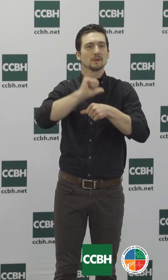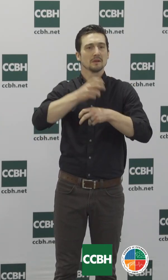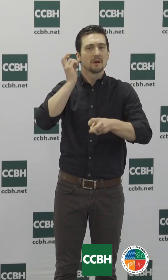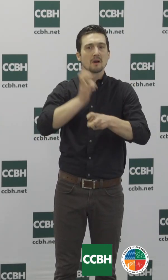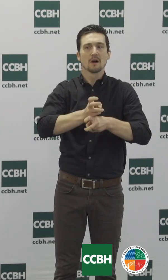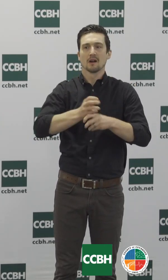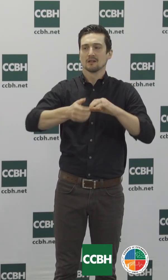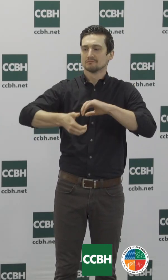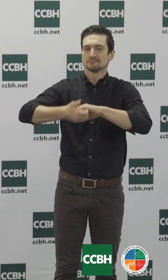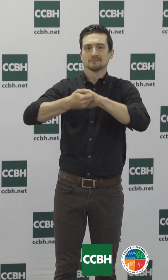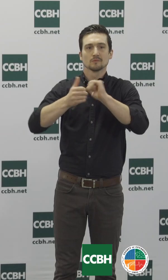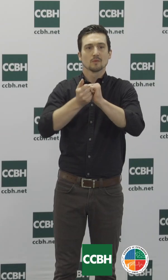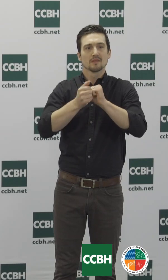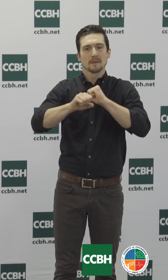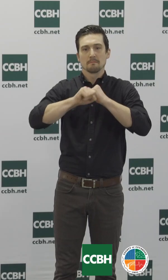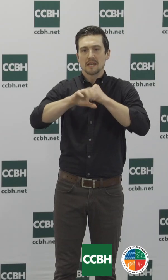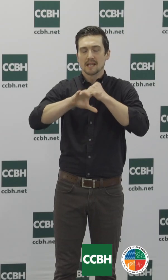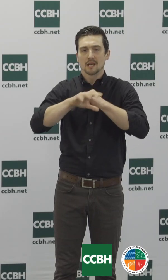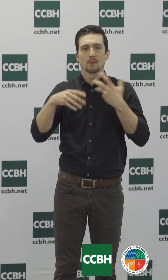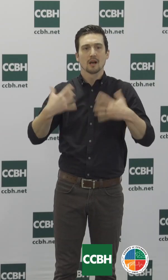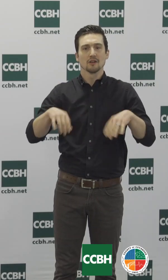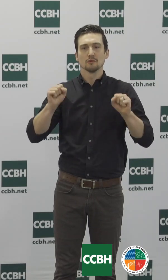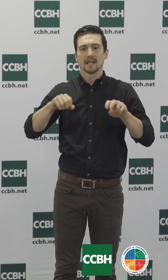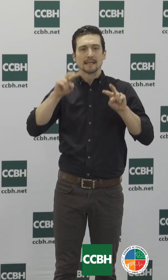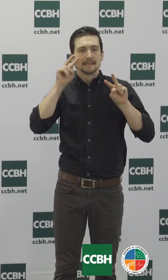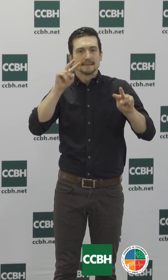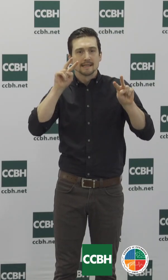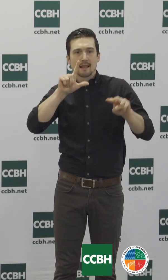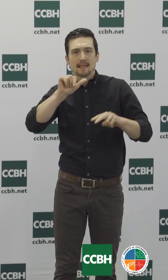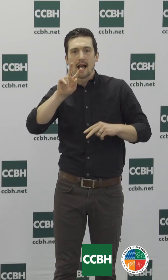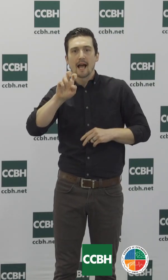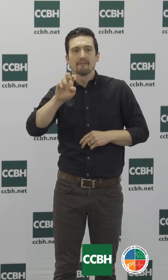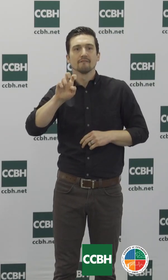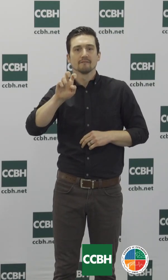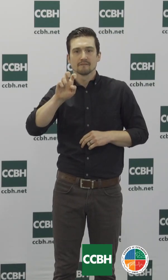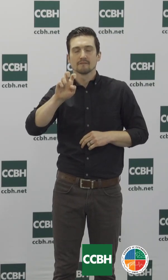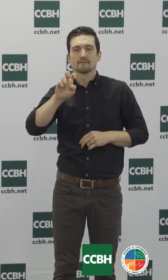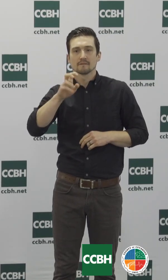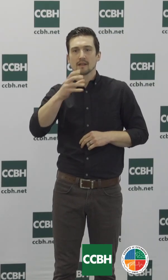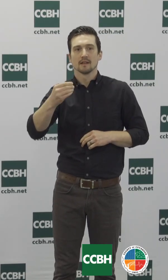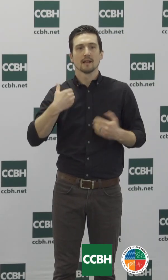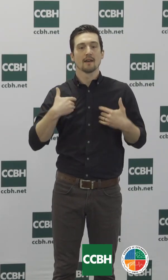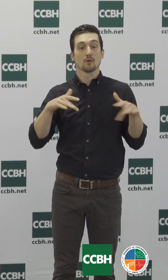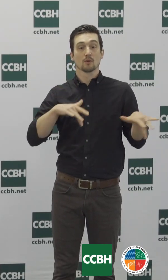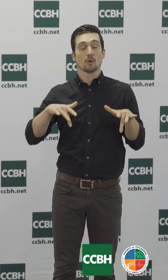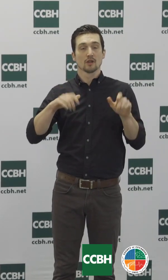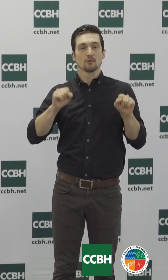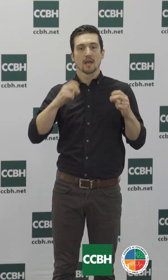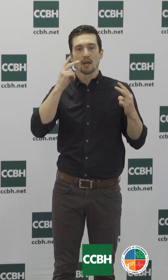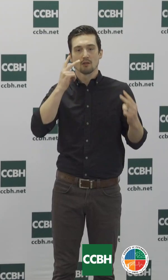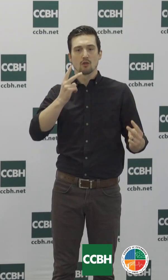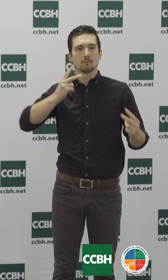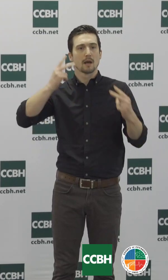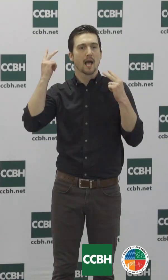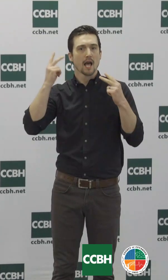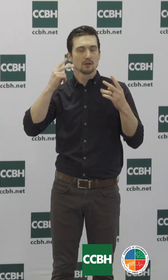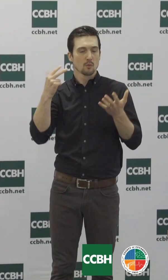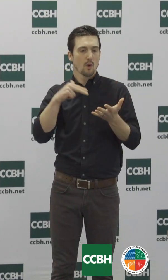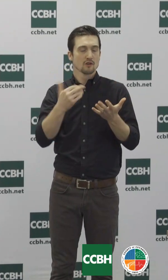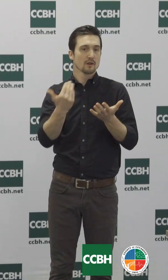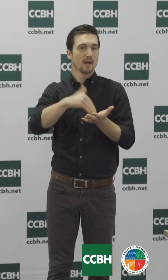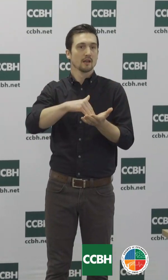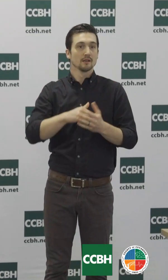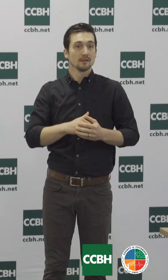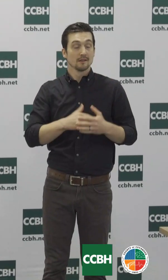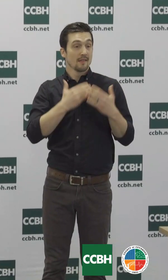media partners to make sure that you can see this in real time and also have a recording to refer back to. I'd also like to